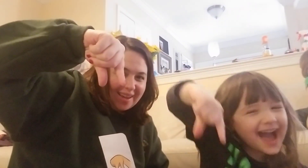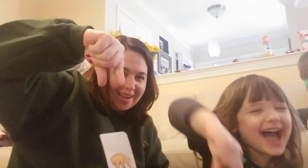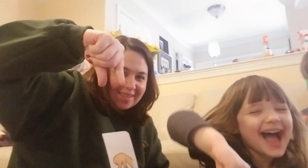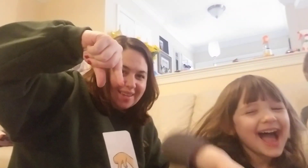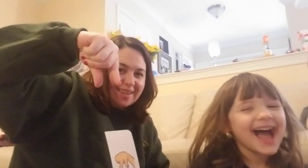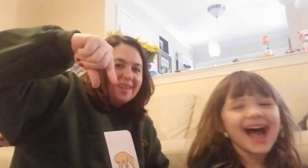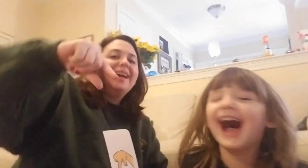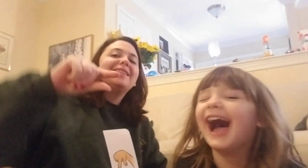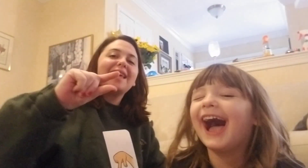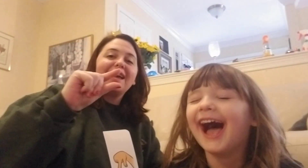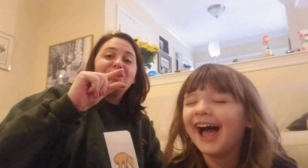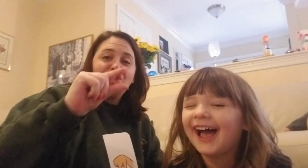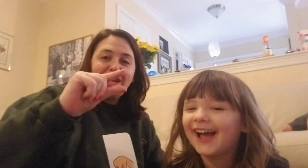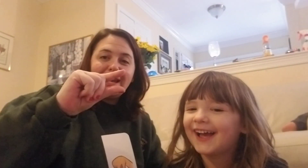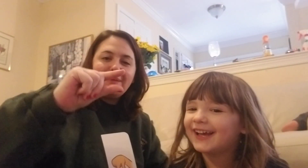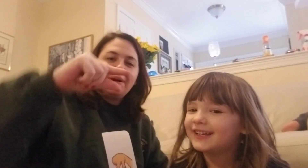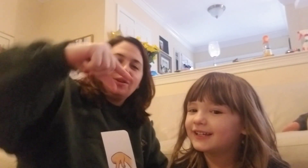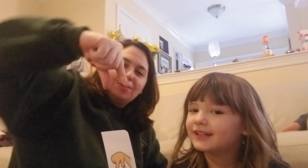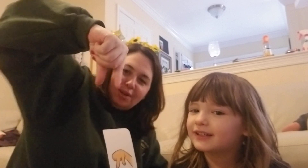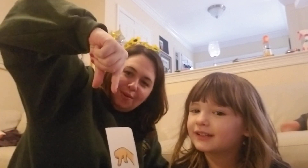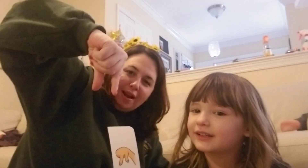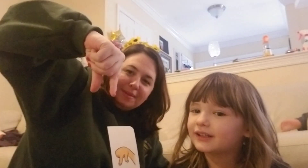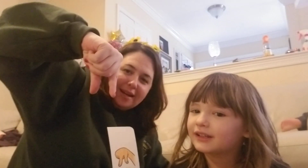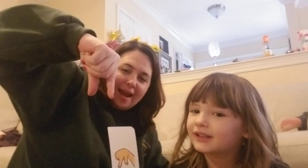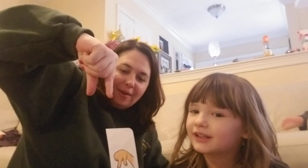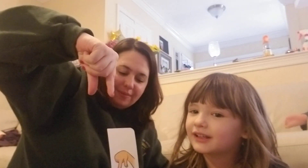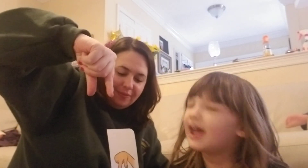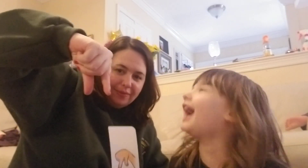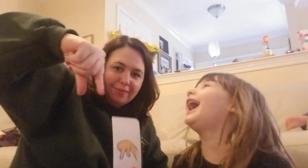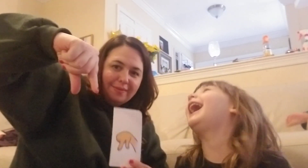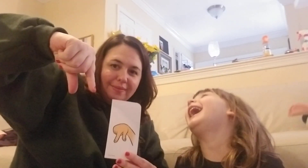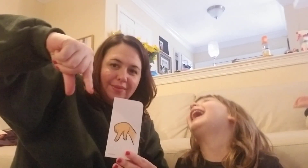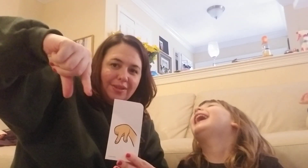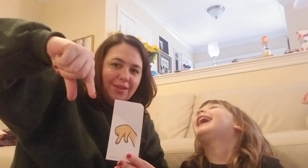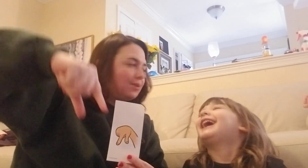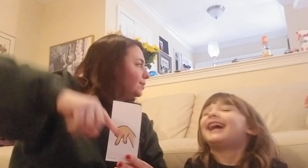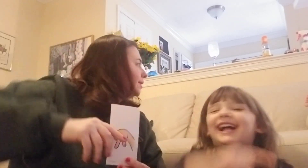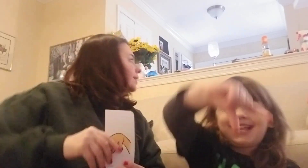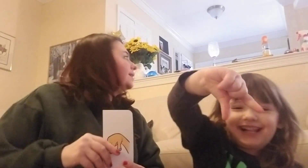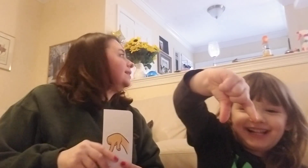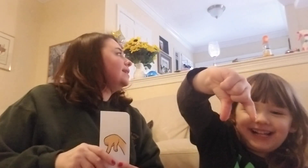perfect. It's like G, but you do it upside down. Q. Nice.